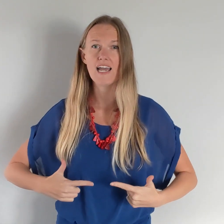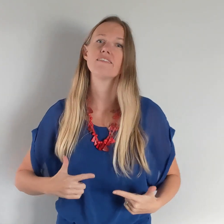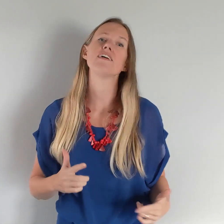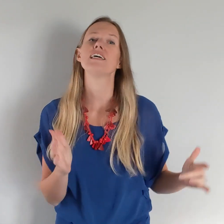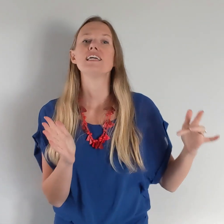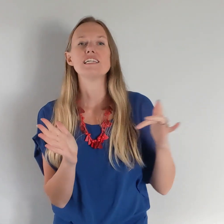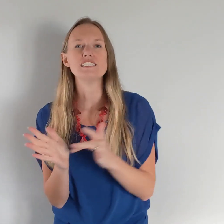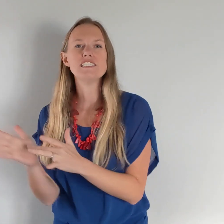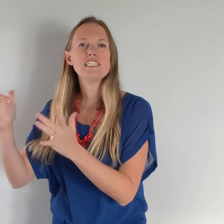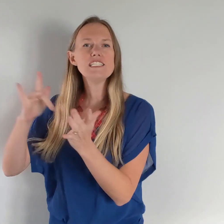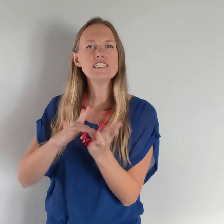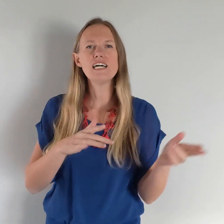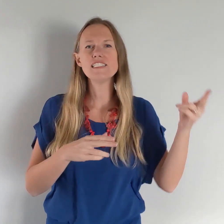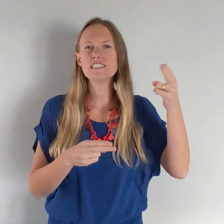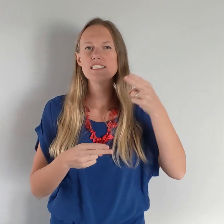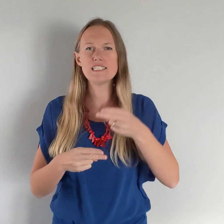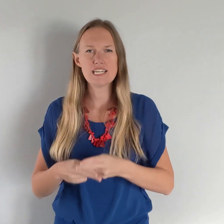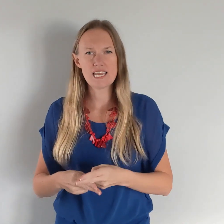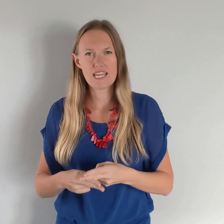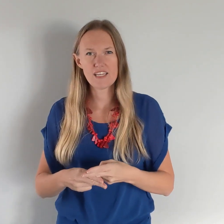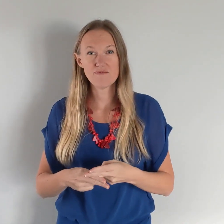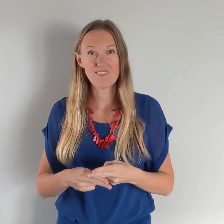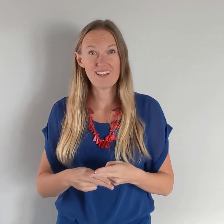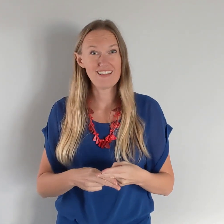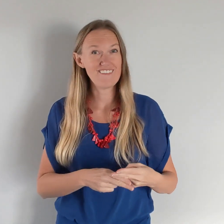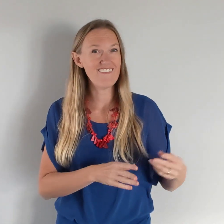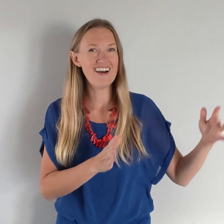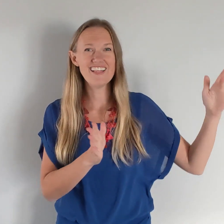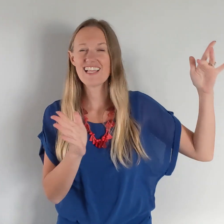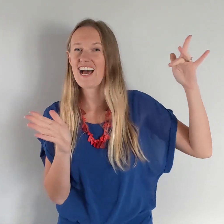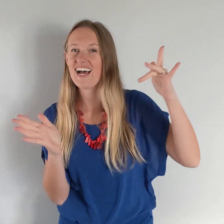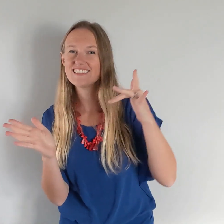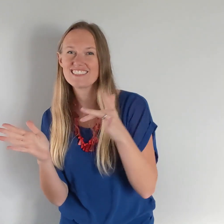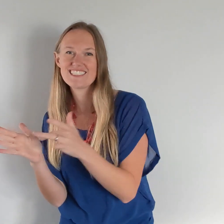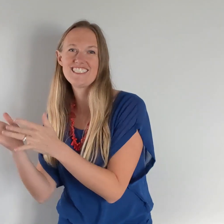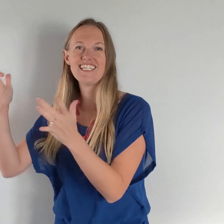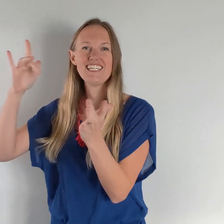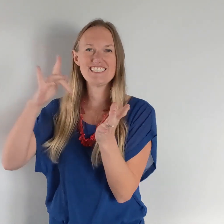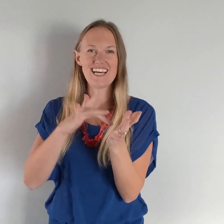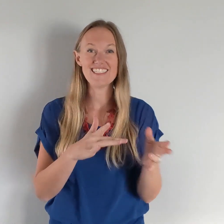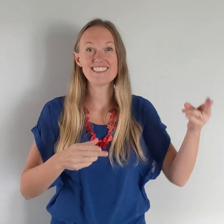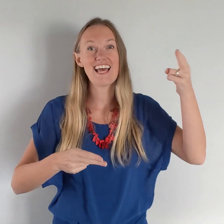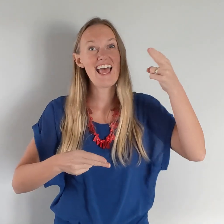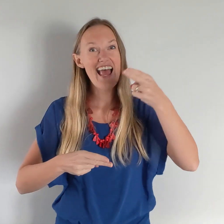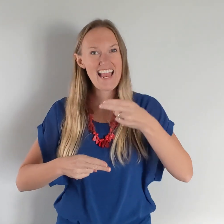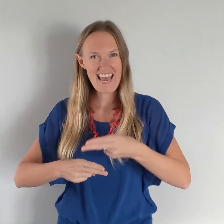alive in Jesus' name. And then one last Jesus'